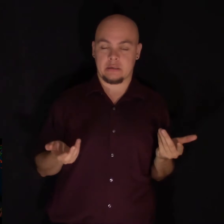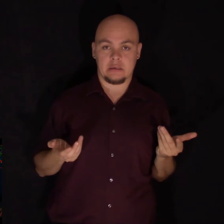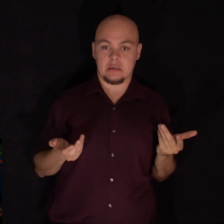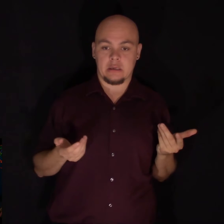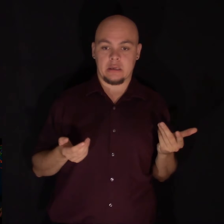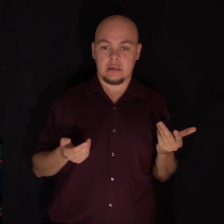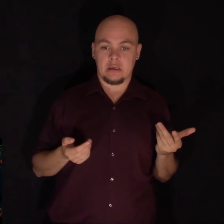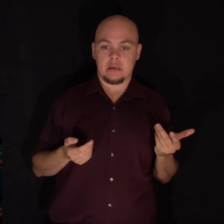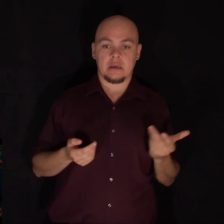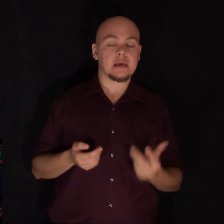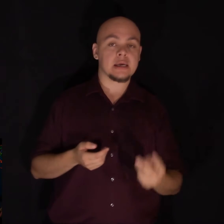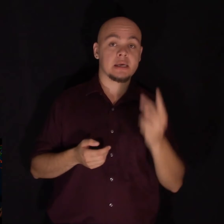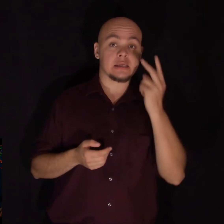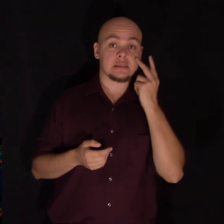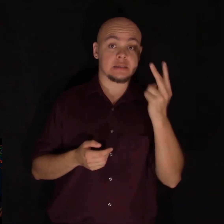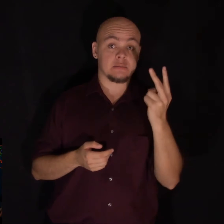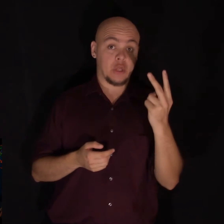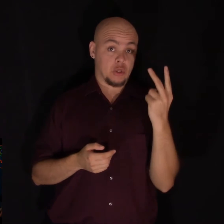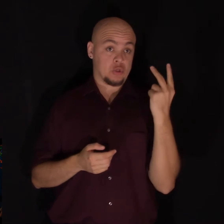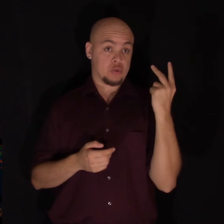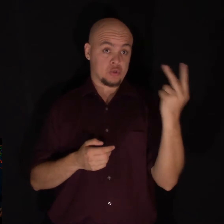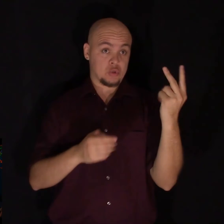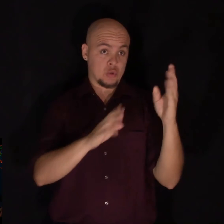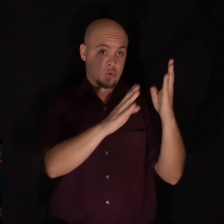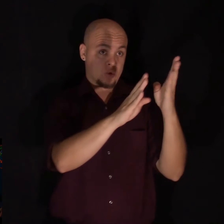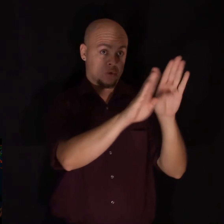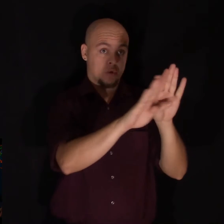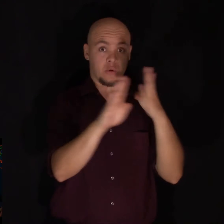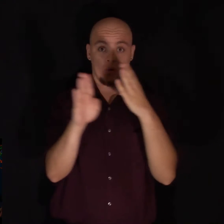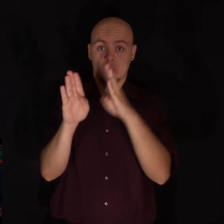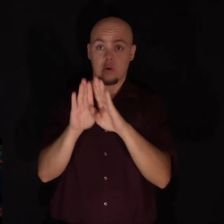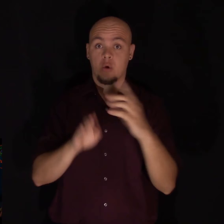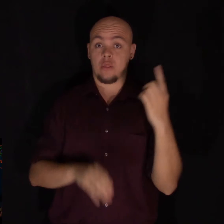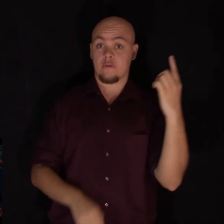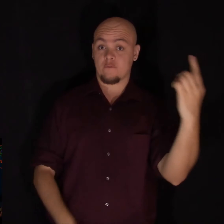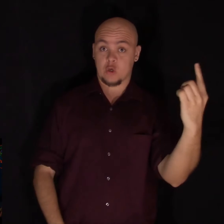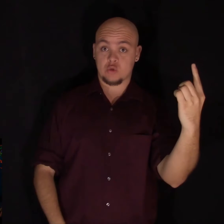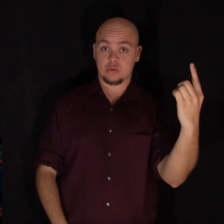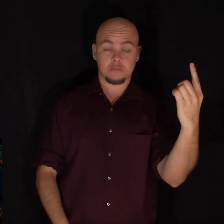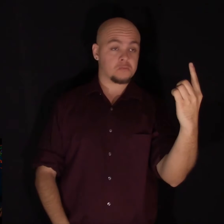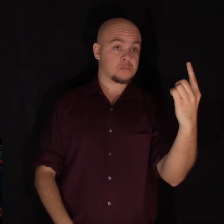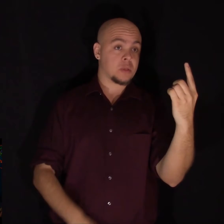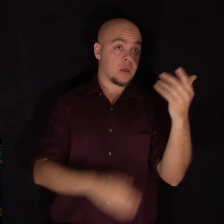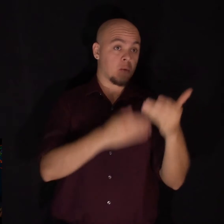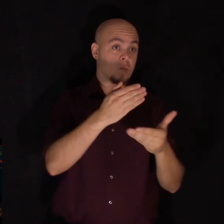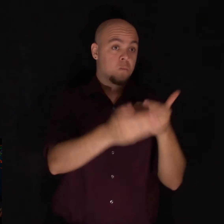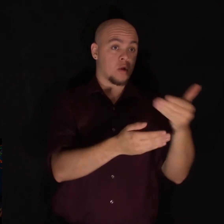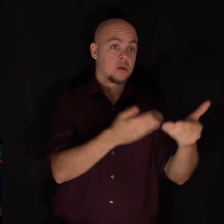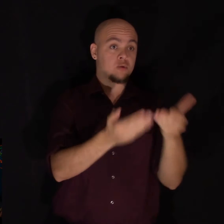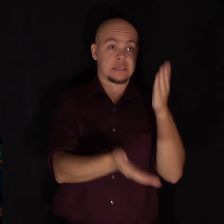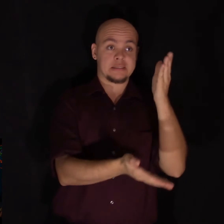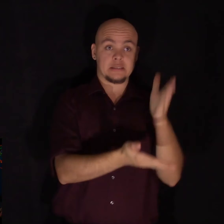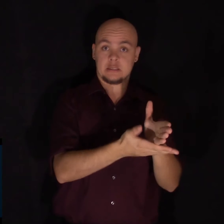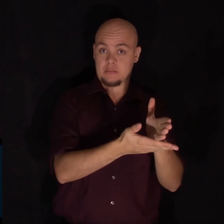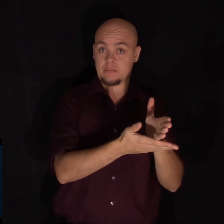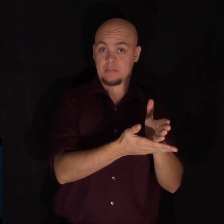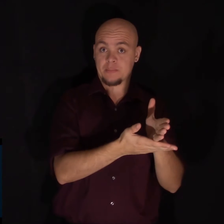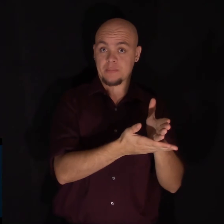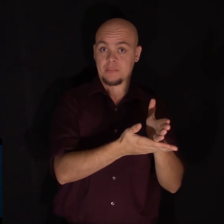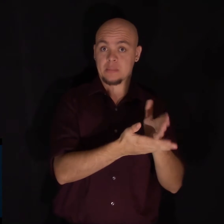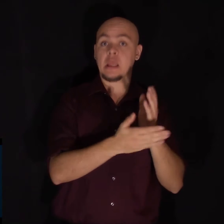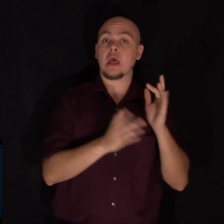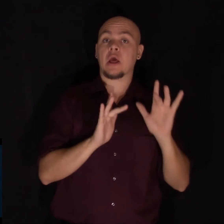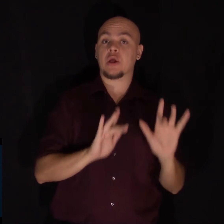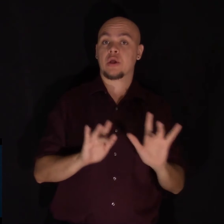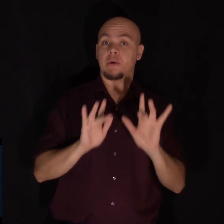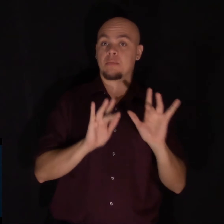It's as though we stand before two doors. Behind door number one, we stop making progress in building intelligent machines. Our computer